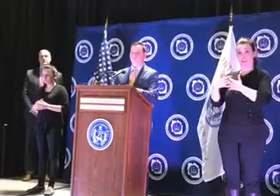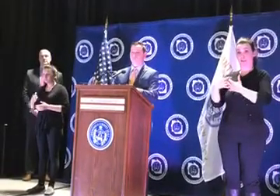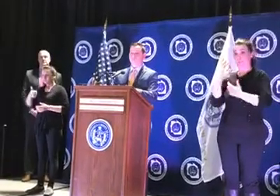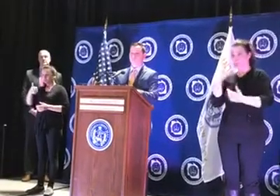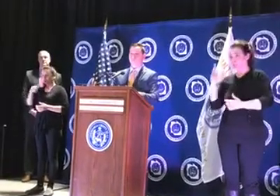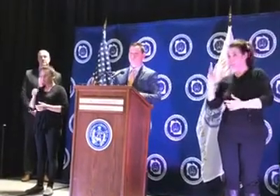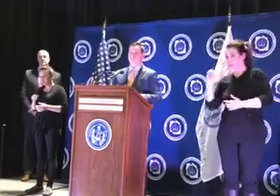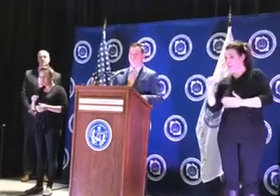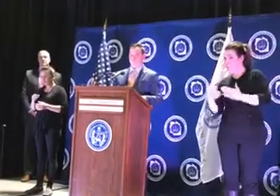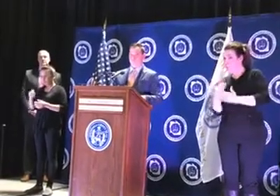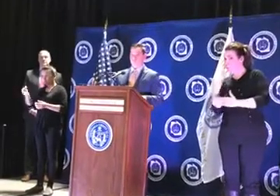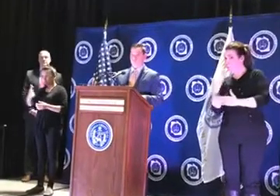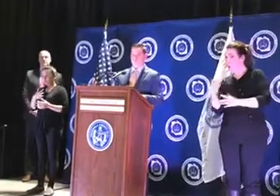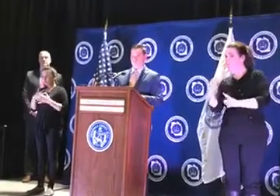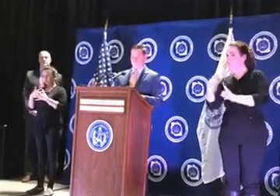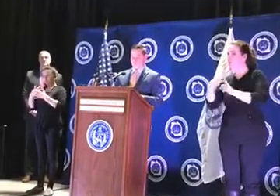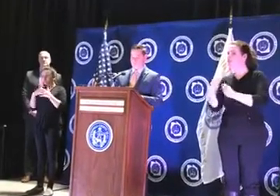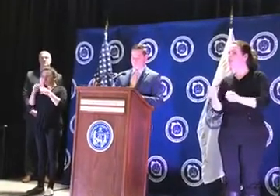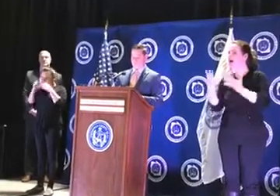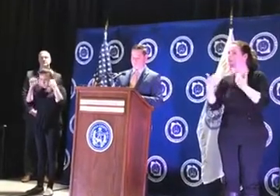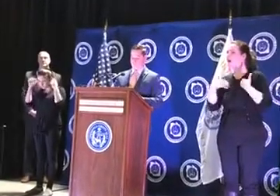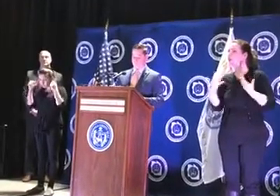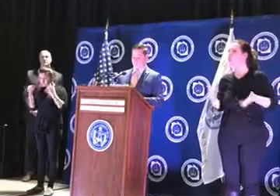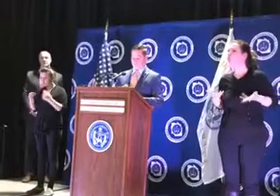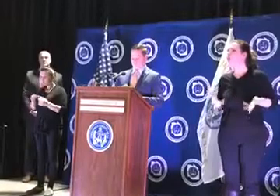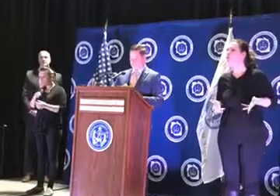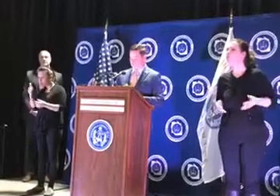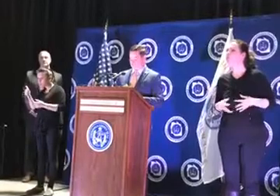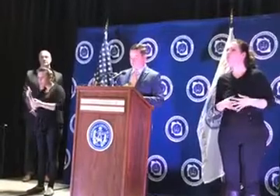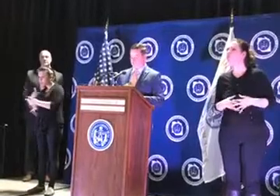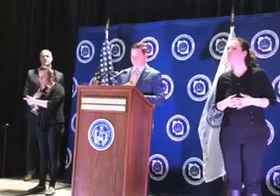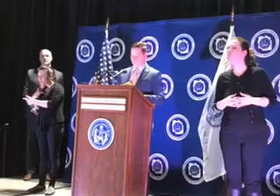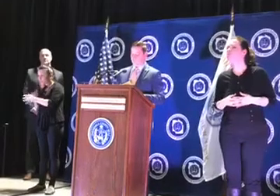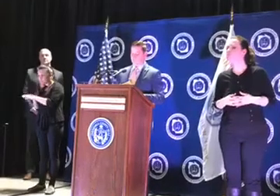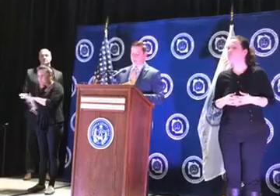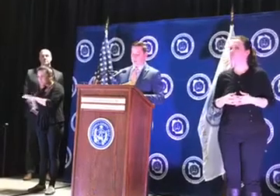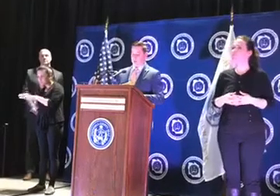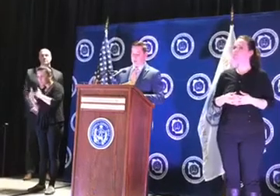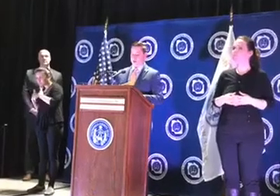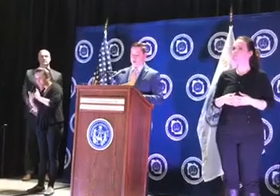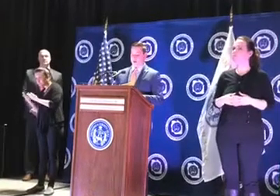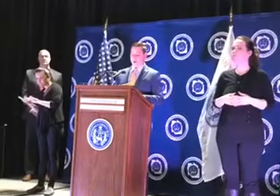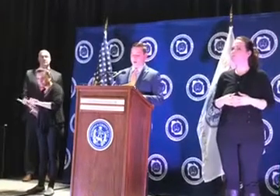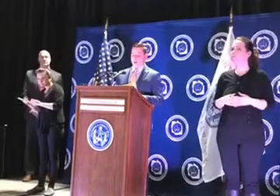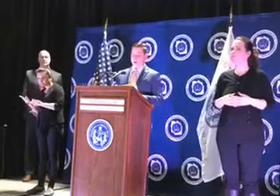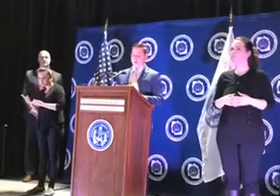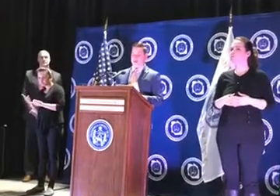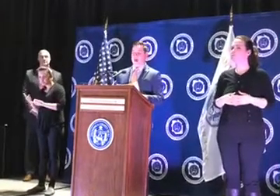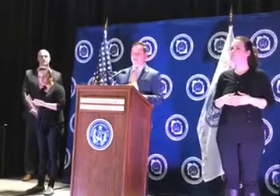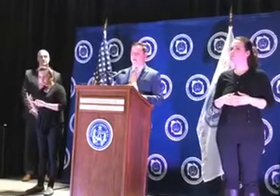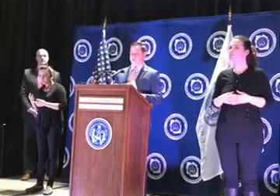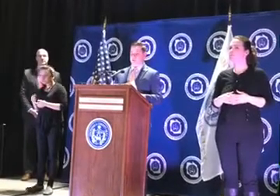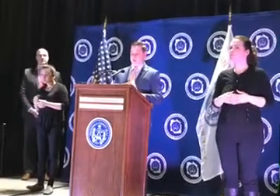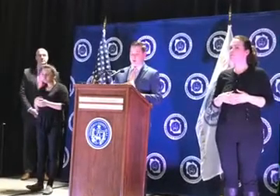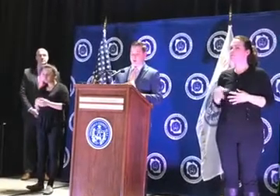about how much capacity we have before it's exhausted? Yeah, I'll let Dr. Thomas talk about